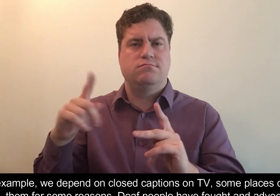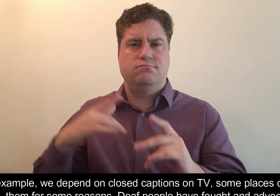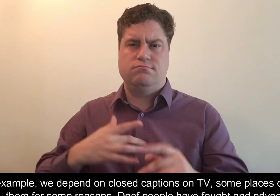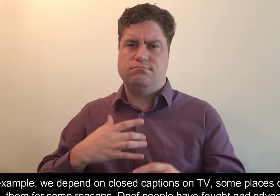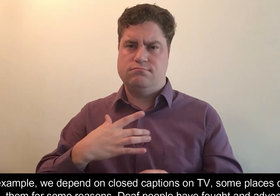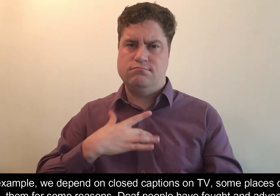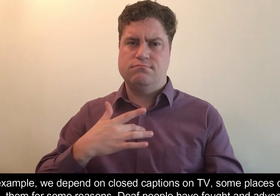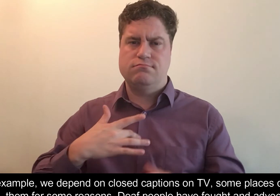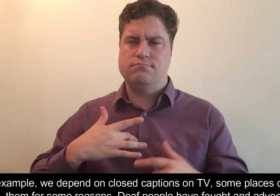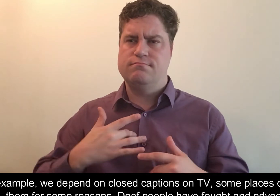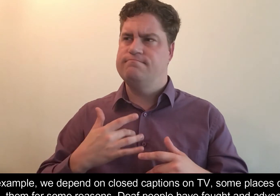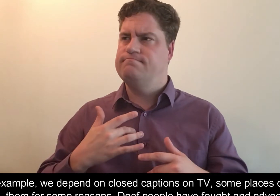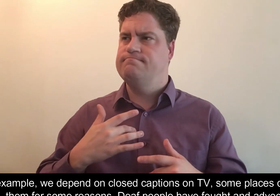saying.